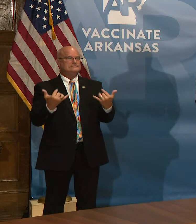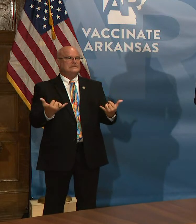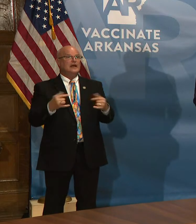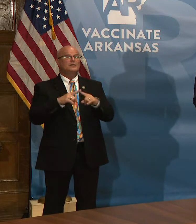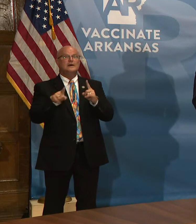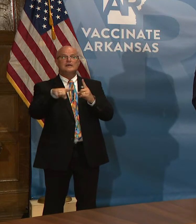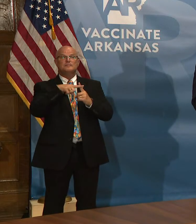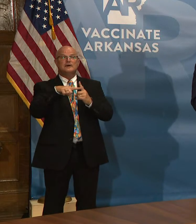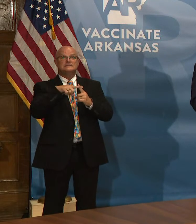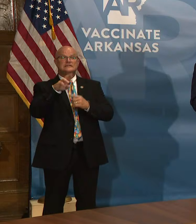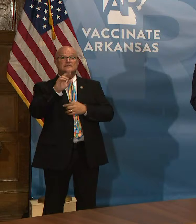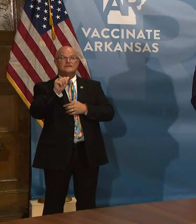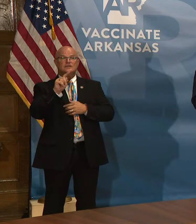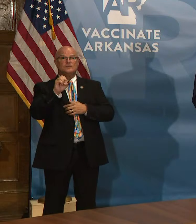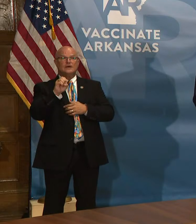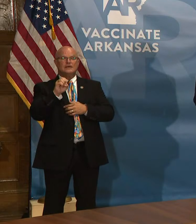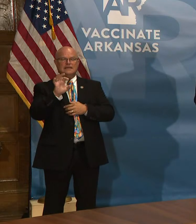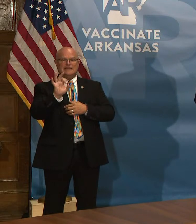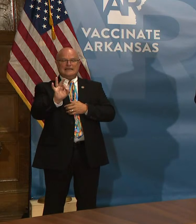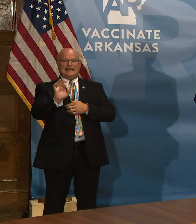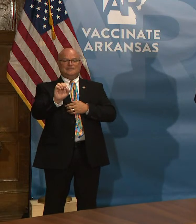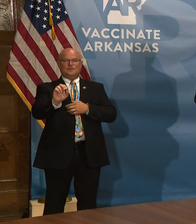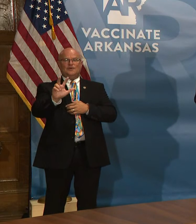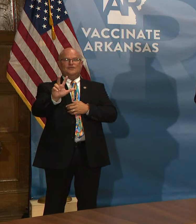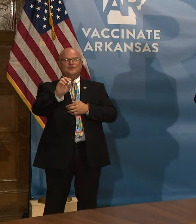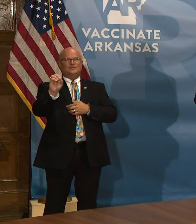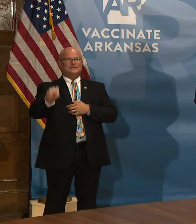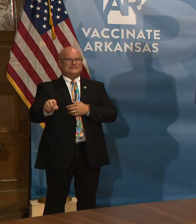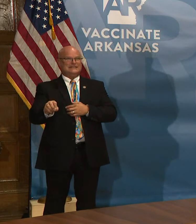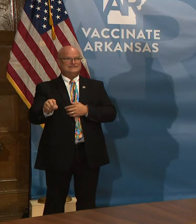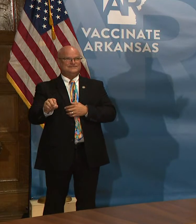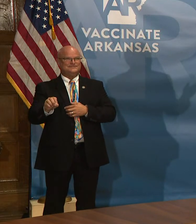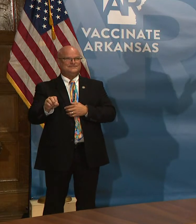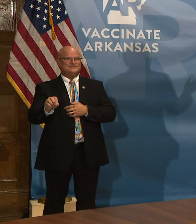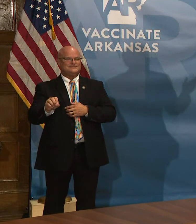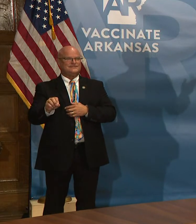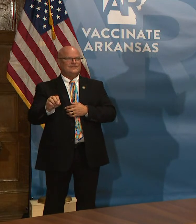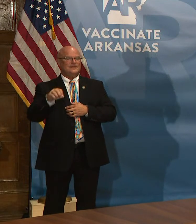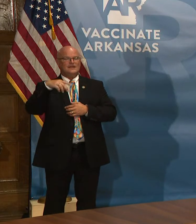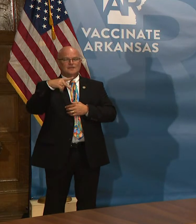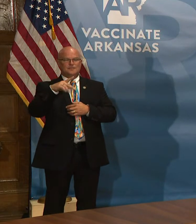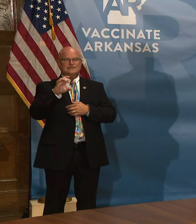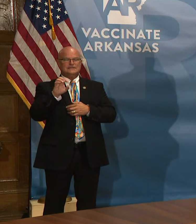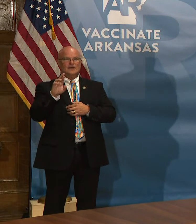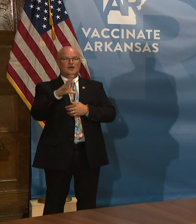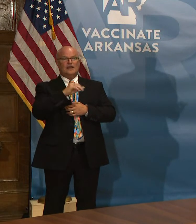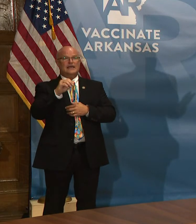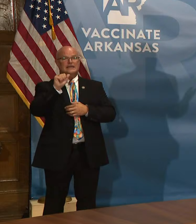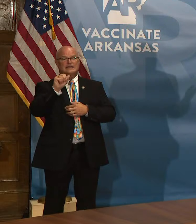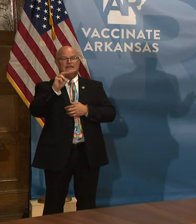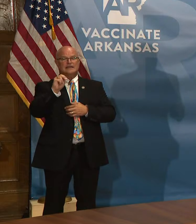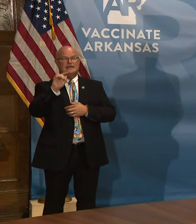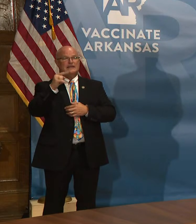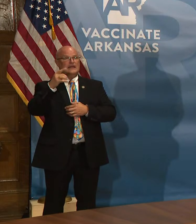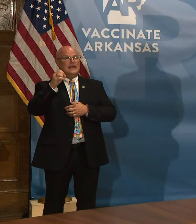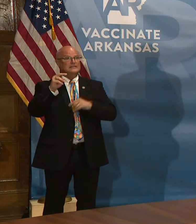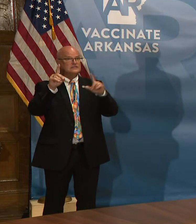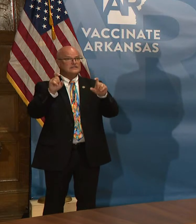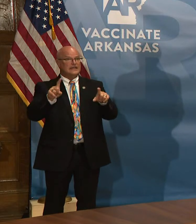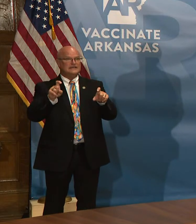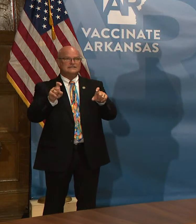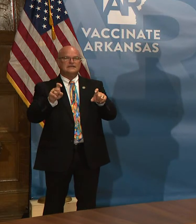now our positivity rate is 9.3% of PCR and antigen, which